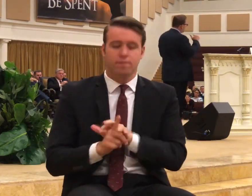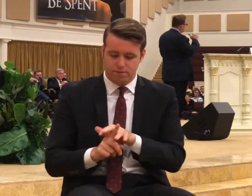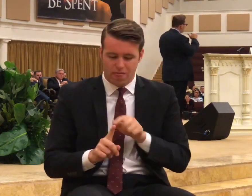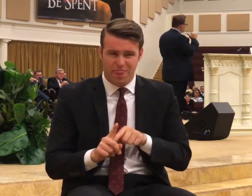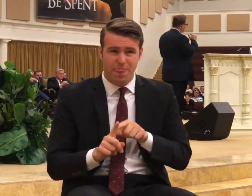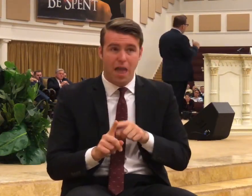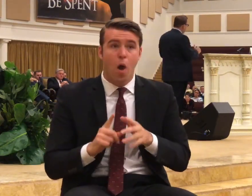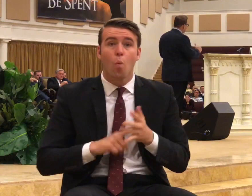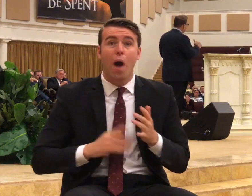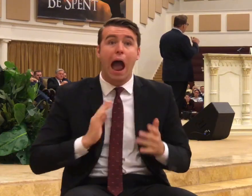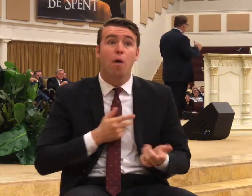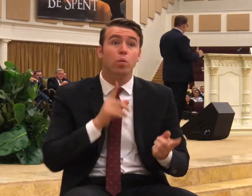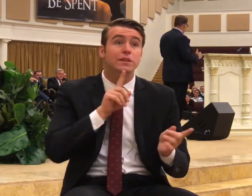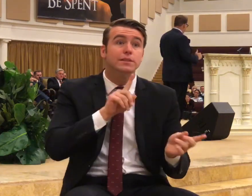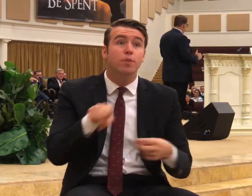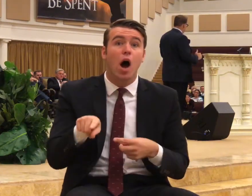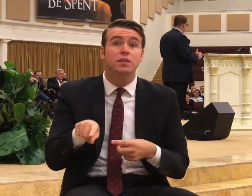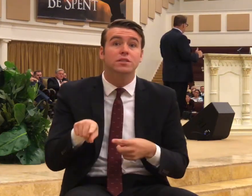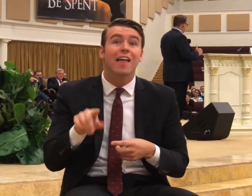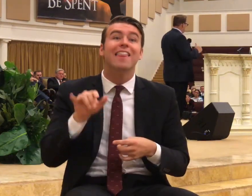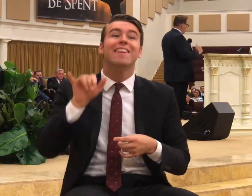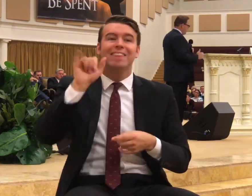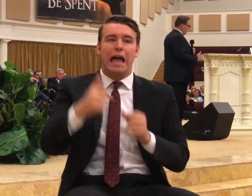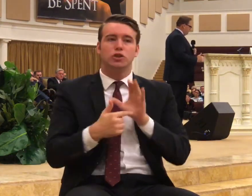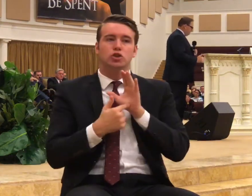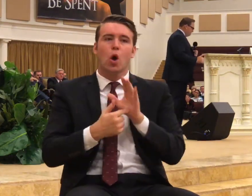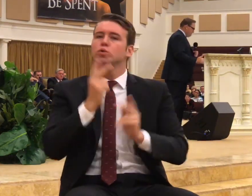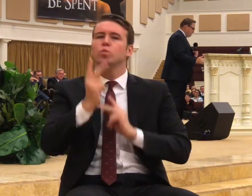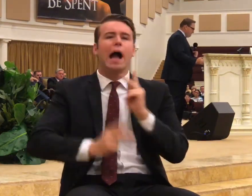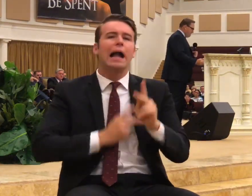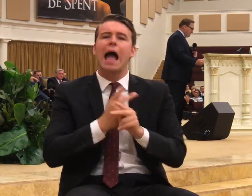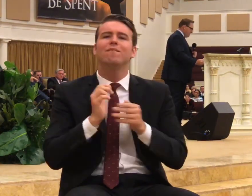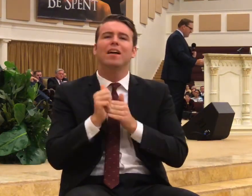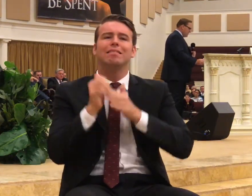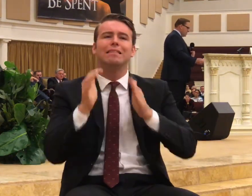determines what kind of leader we become.